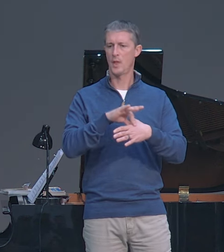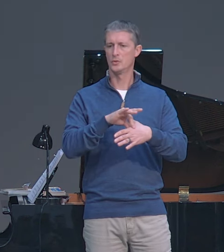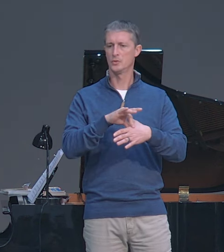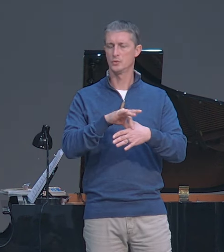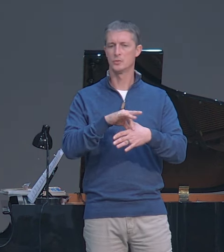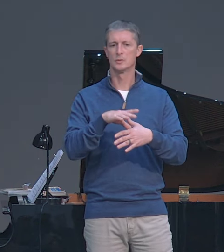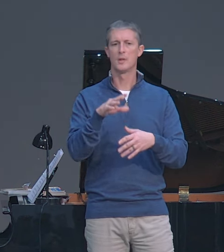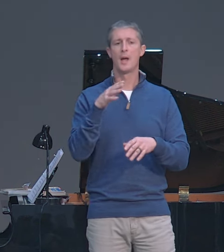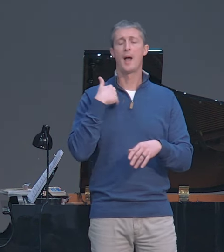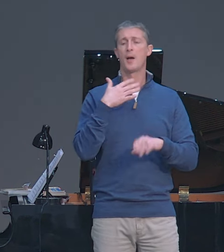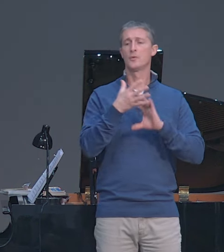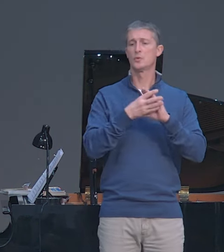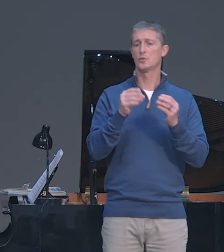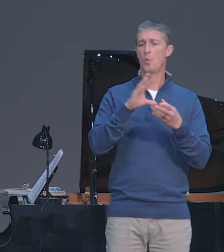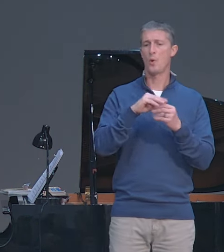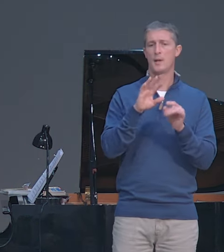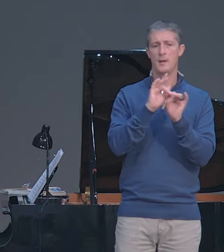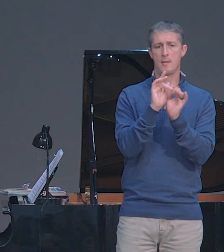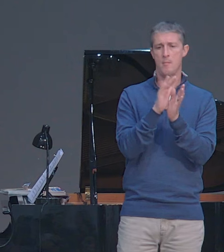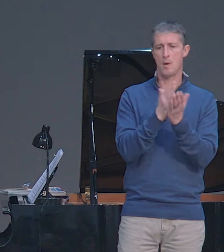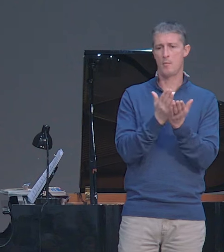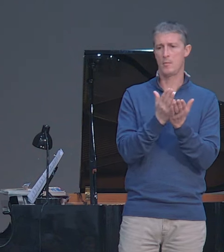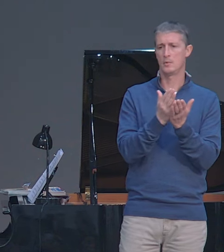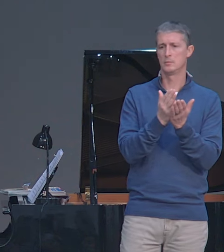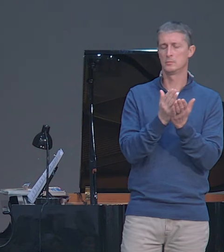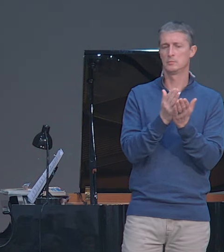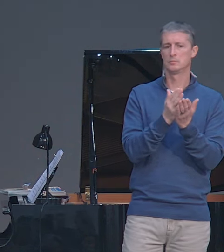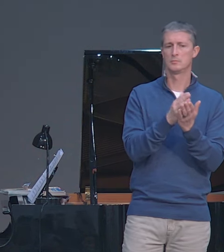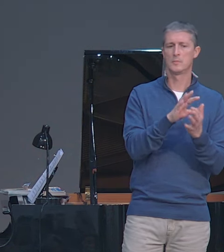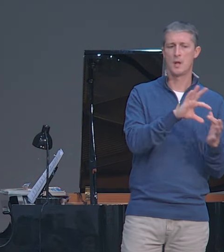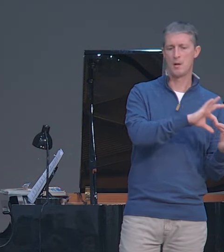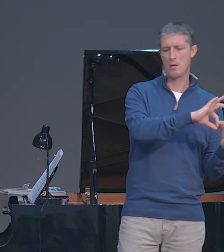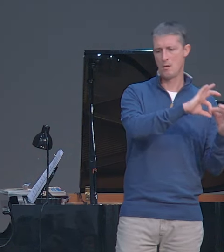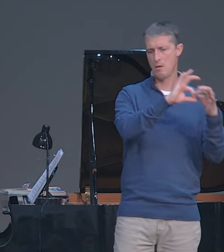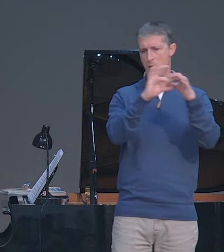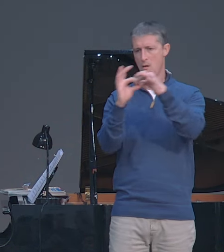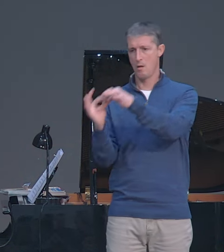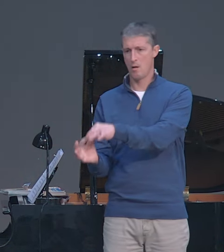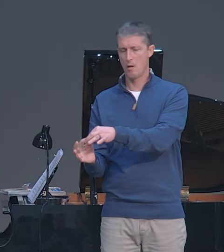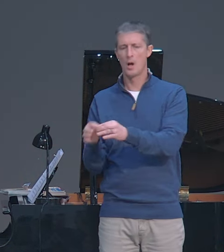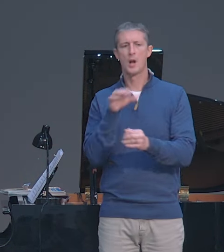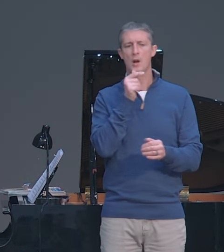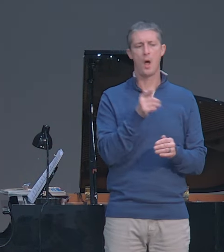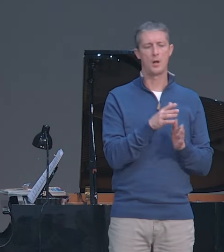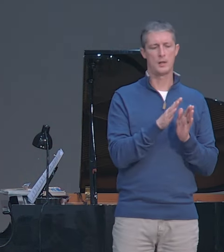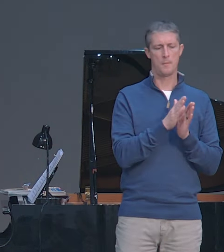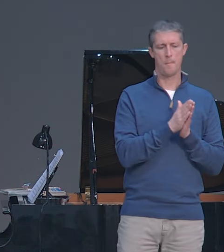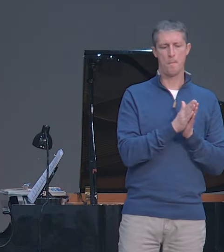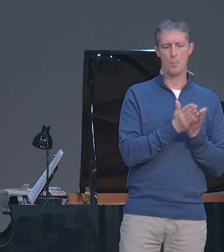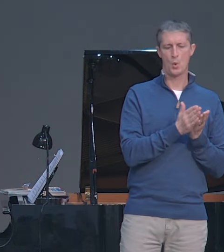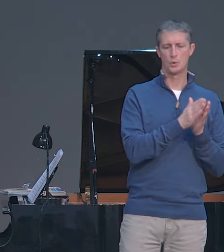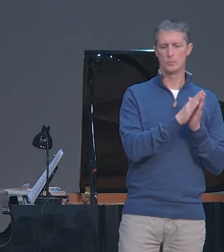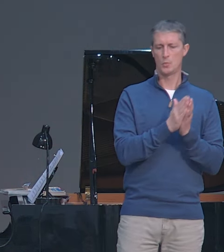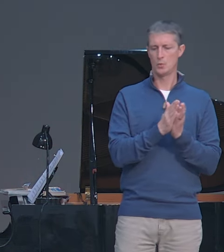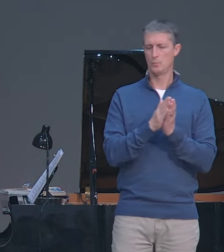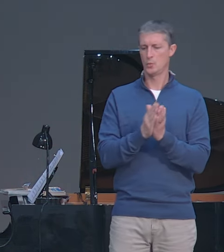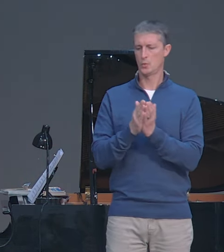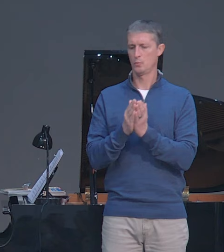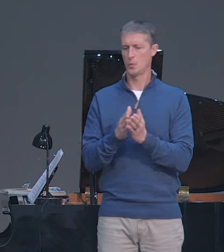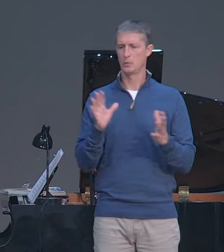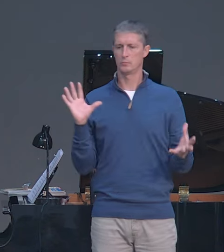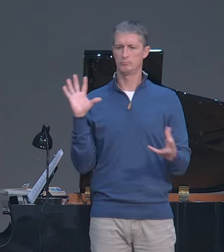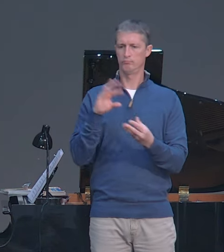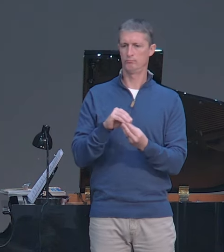not just a collection of random books. And central to the storyline of Scripture is that of the